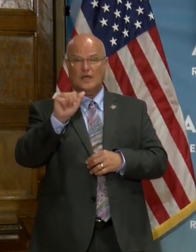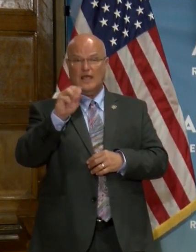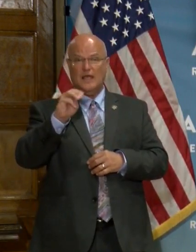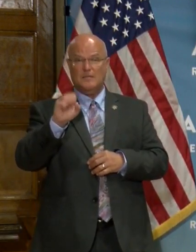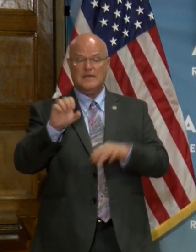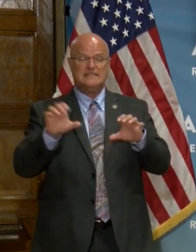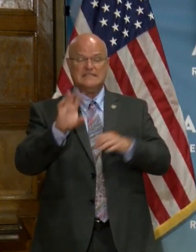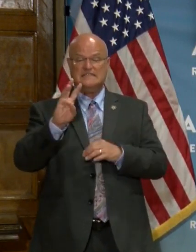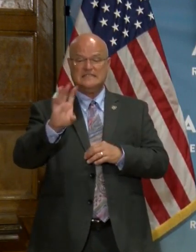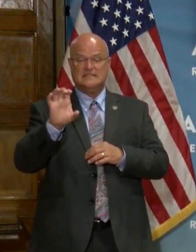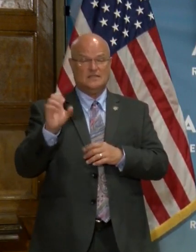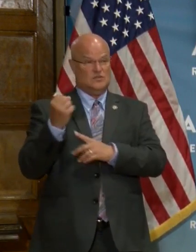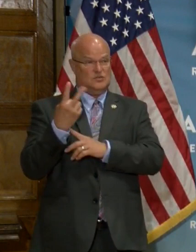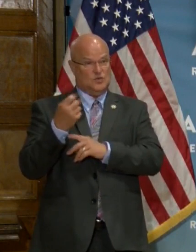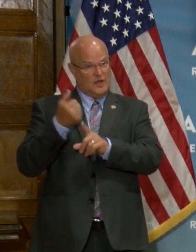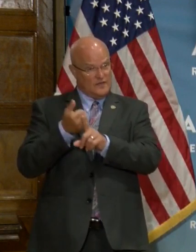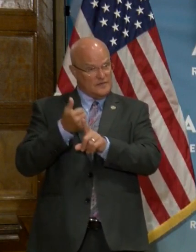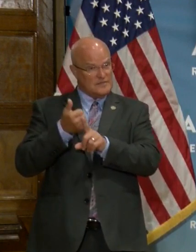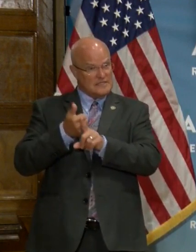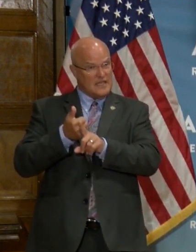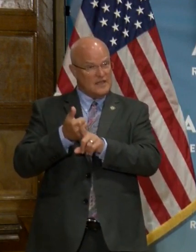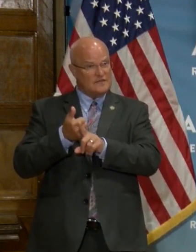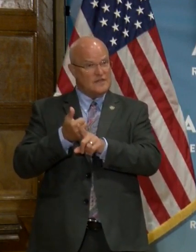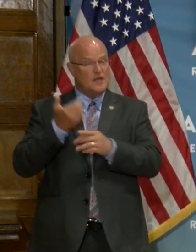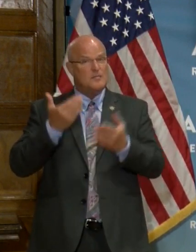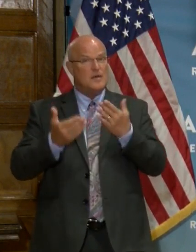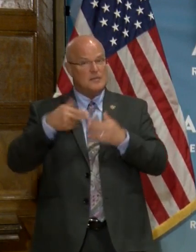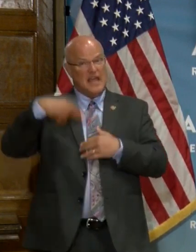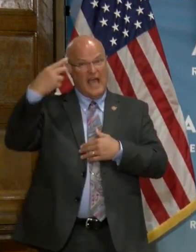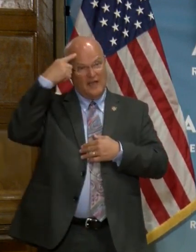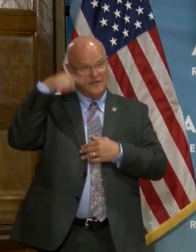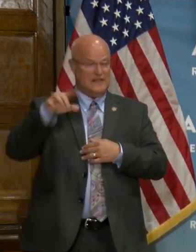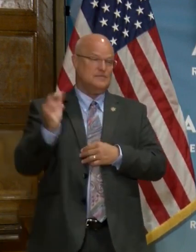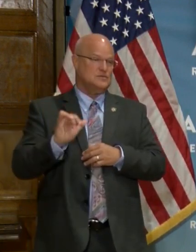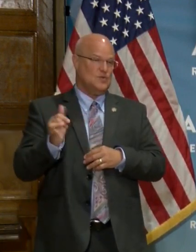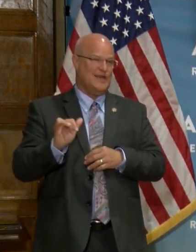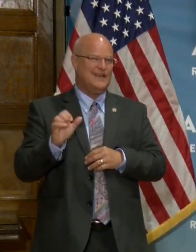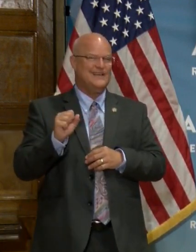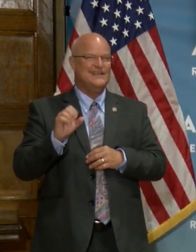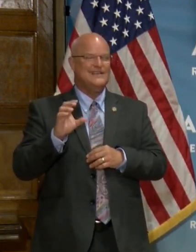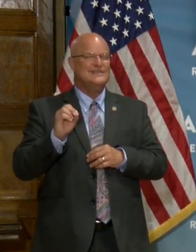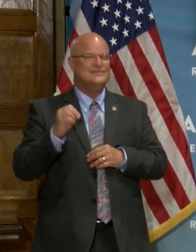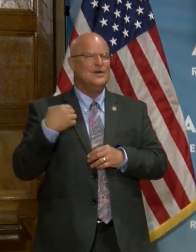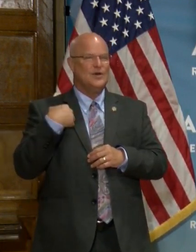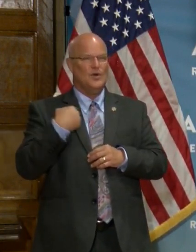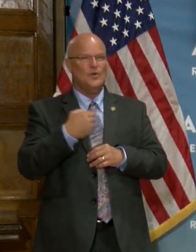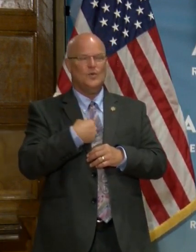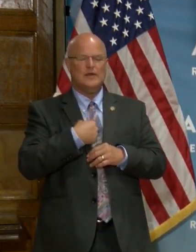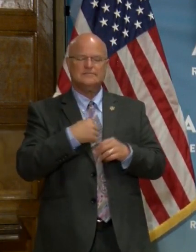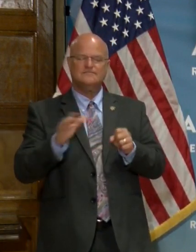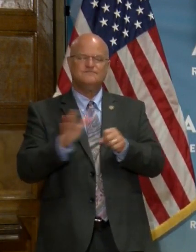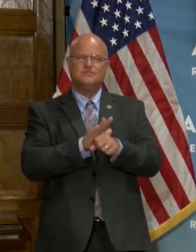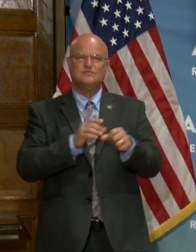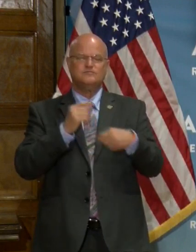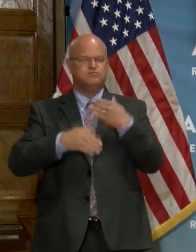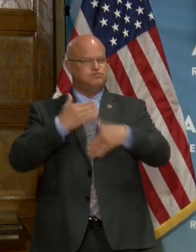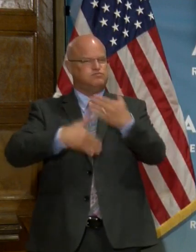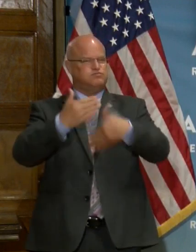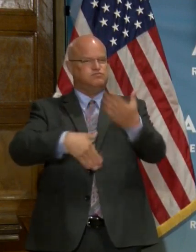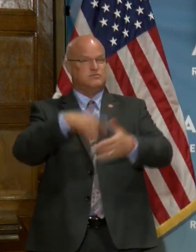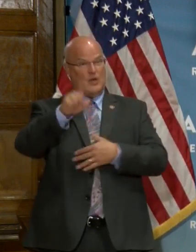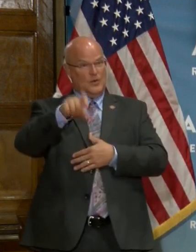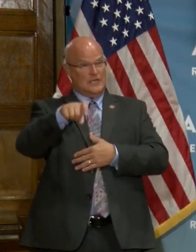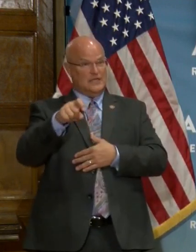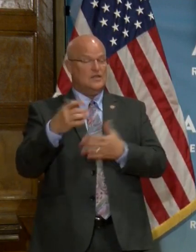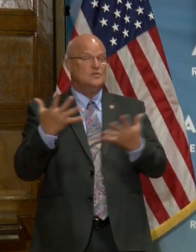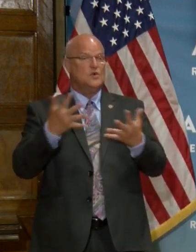did 612, which may be an all-time high for them as well. So we're going full guns on the testing, and we need to,